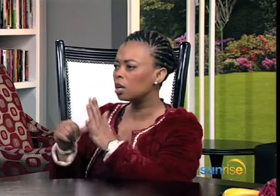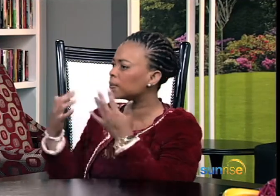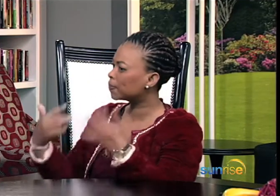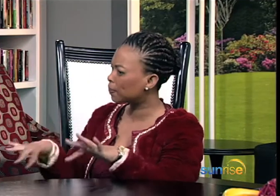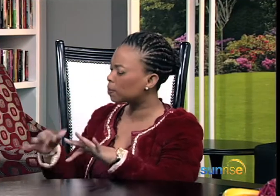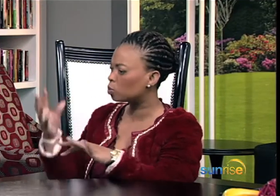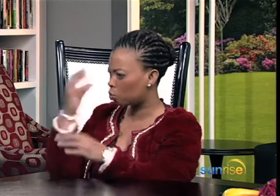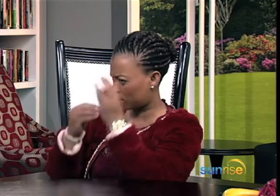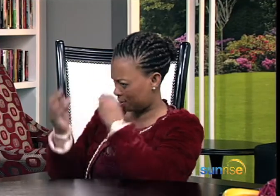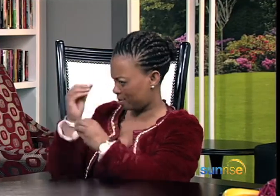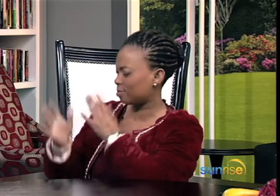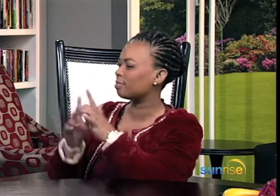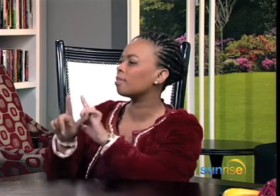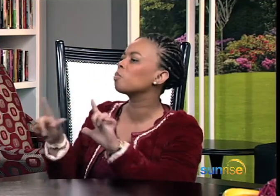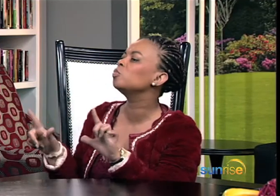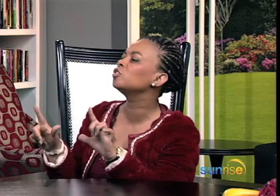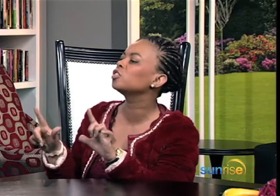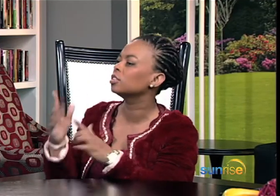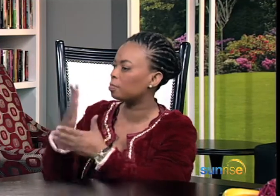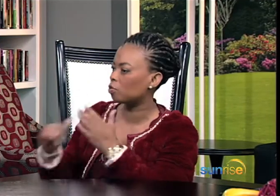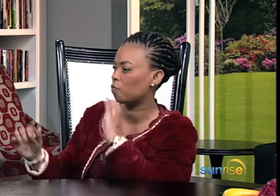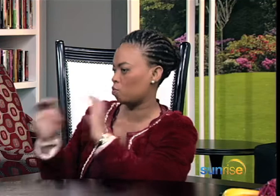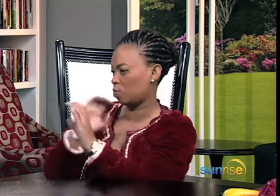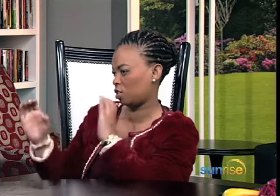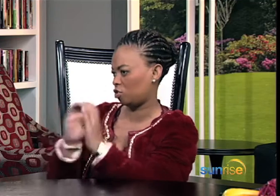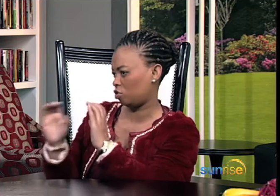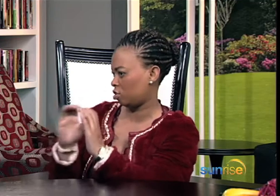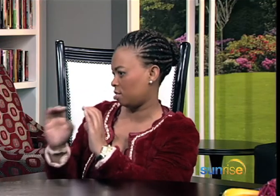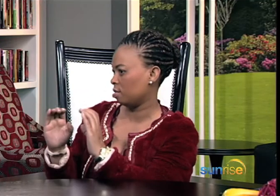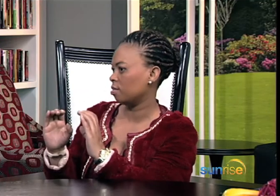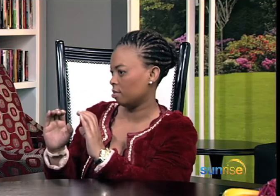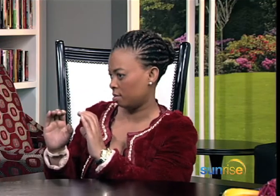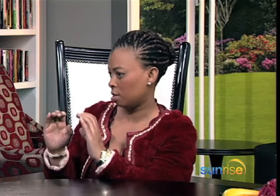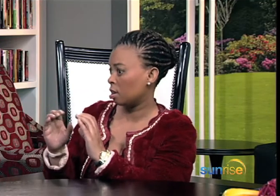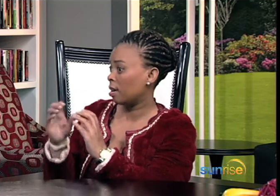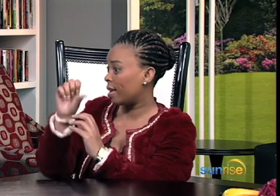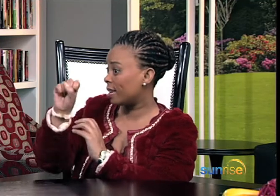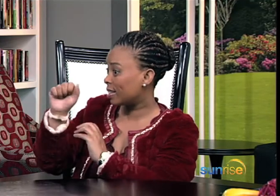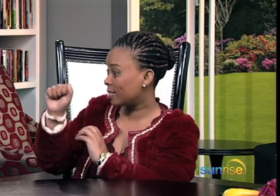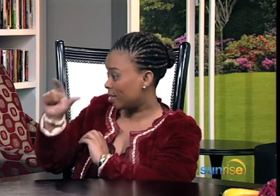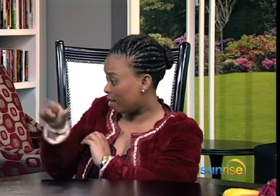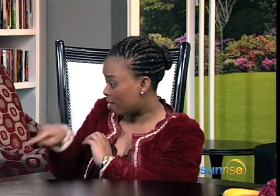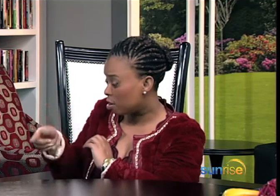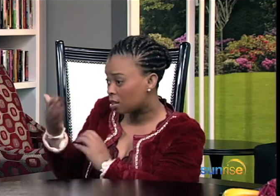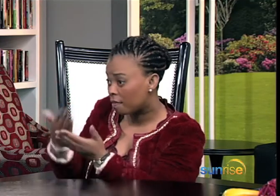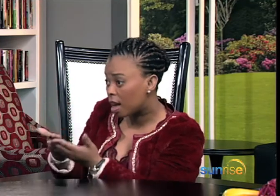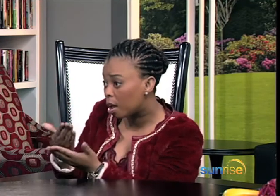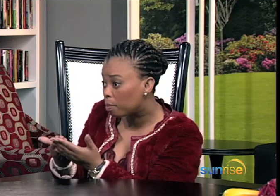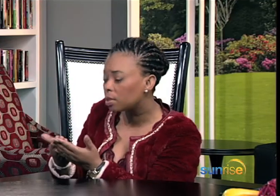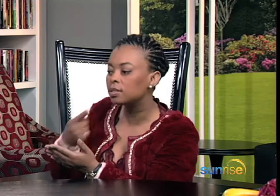deaf child, it is very important, because a deaf child needs to learn in their own language for them to access communication. If